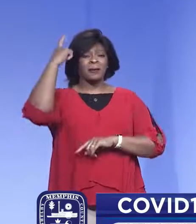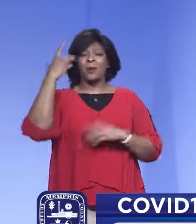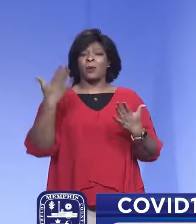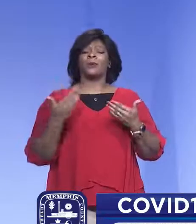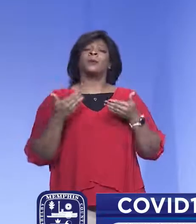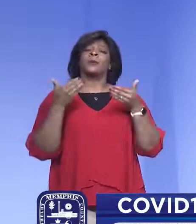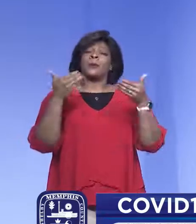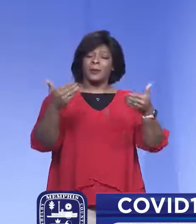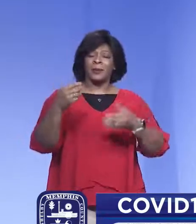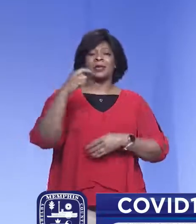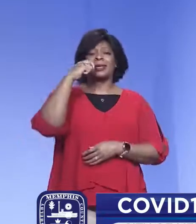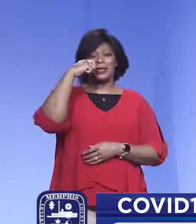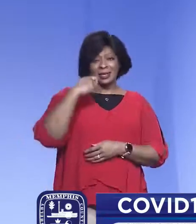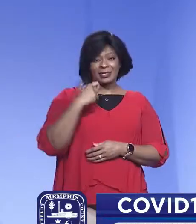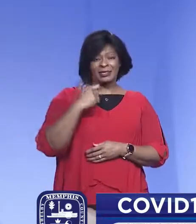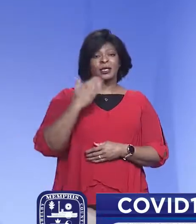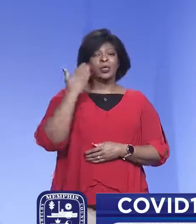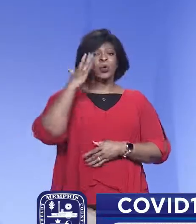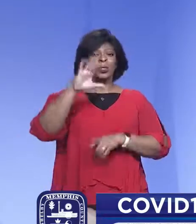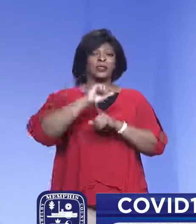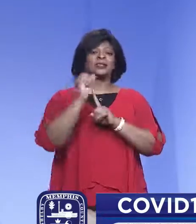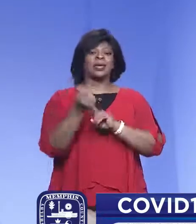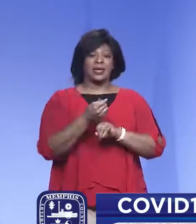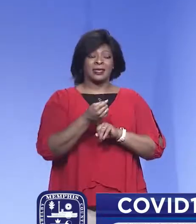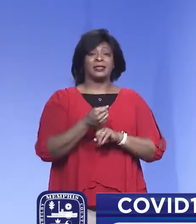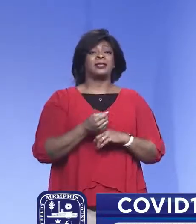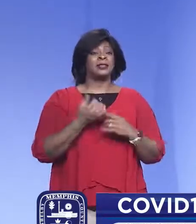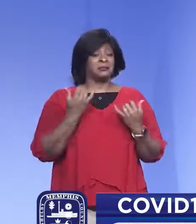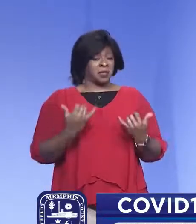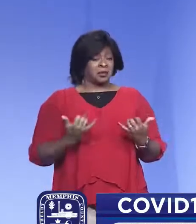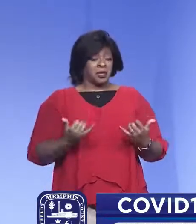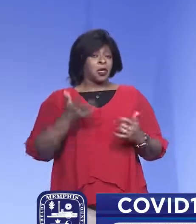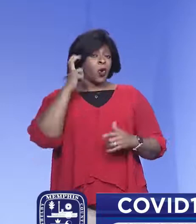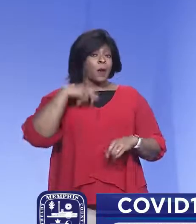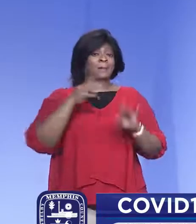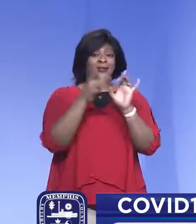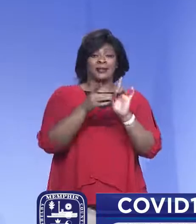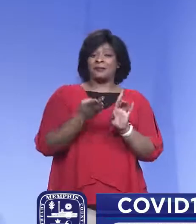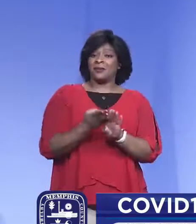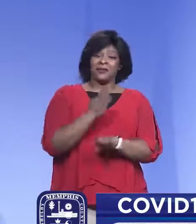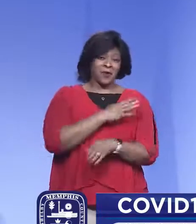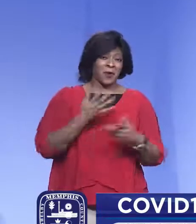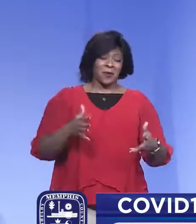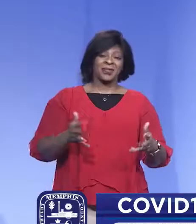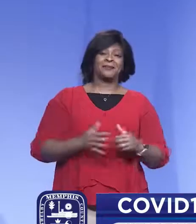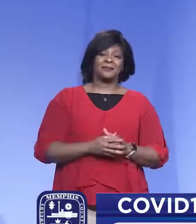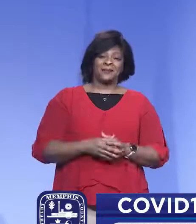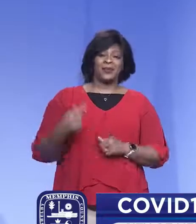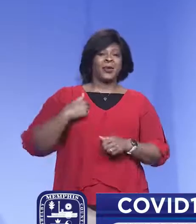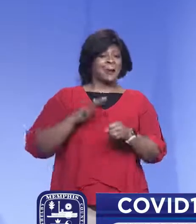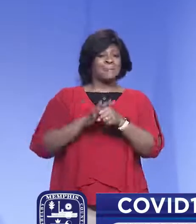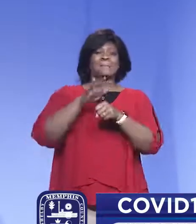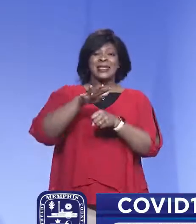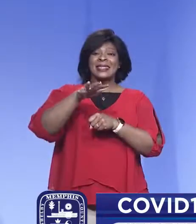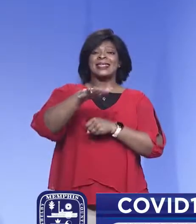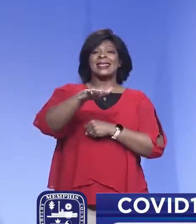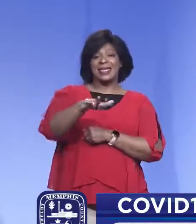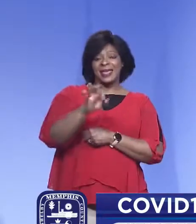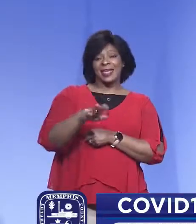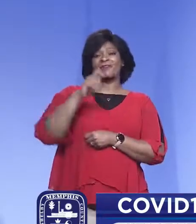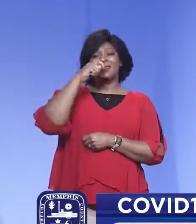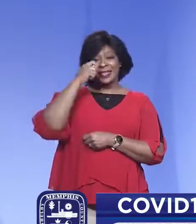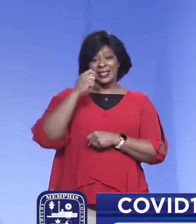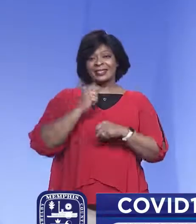get tested and know your status. And so, you've heard me say it before, we have plenty of tests and